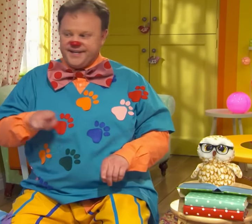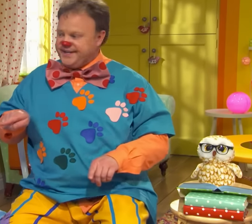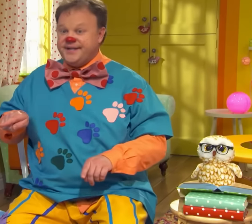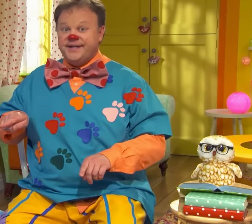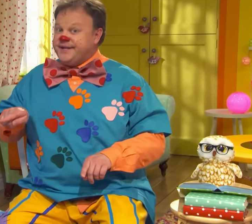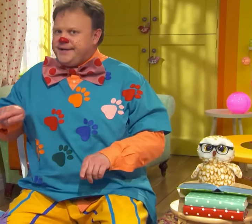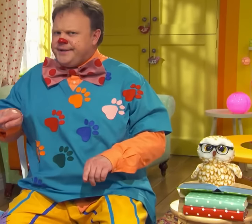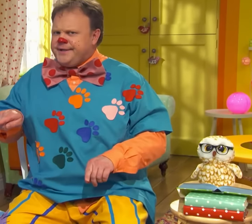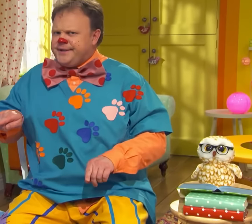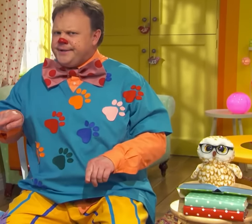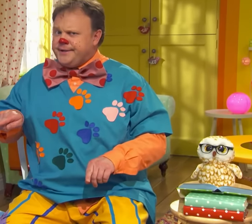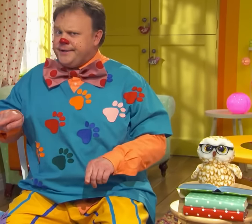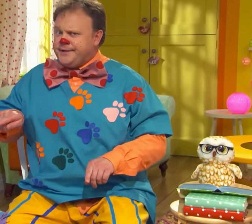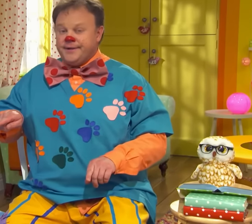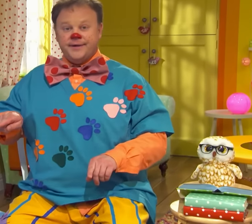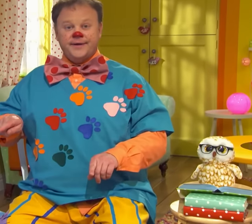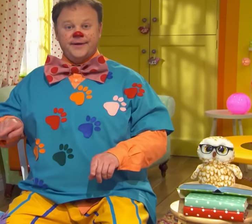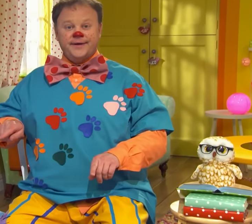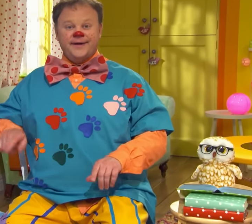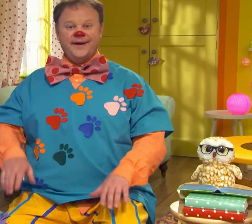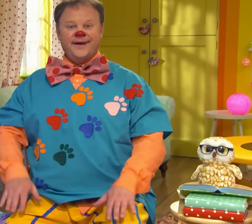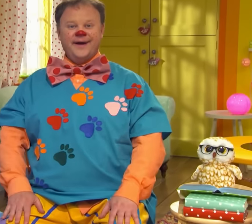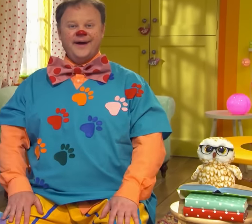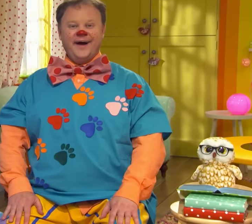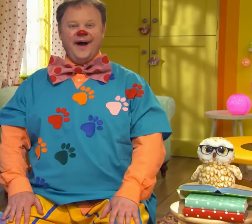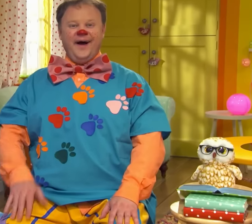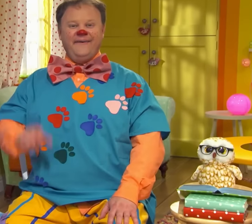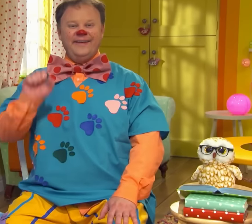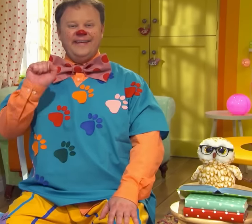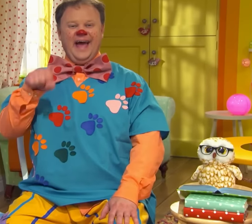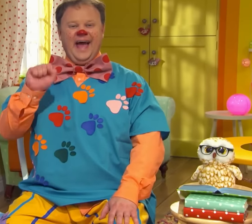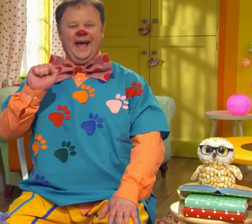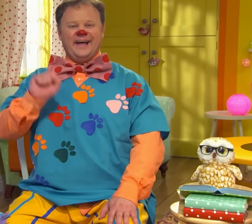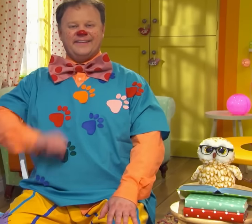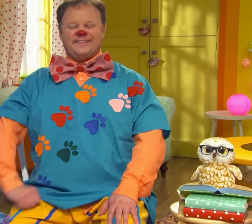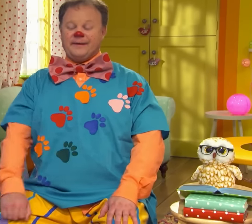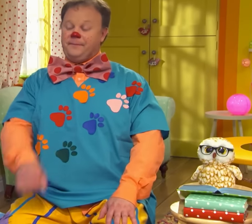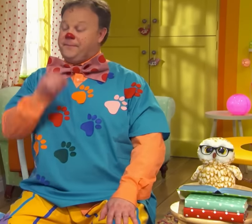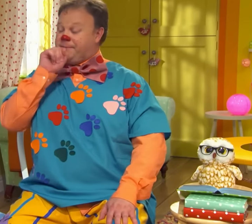the day, please can you show us the sign for animal? Oh, yes!